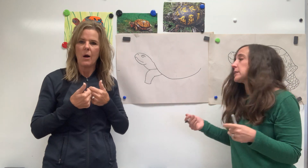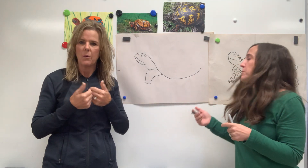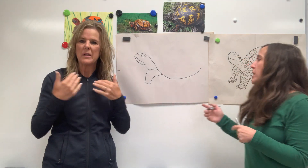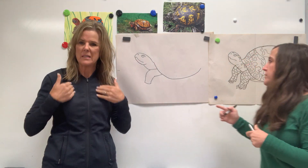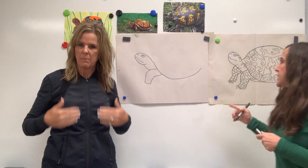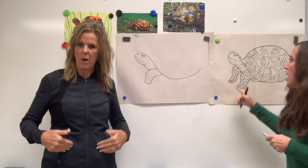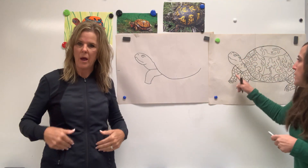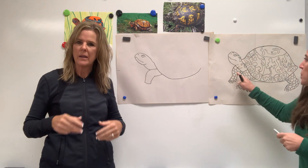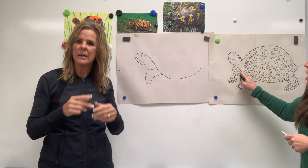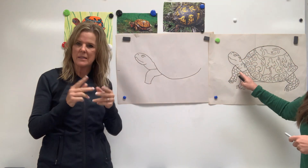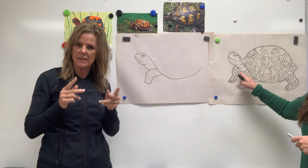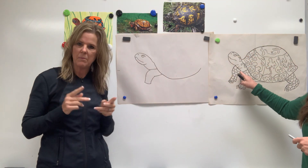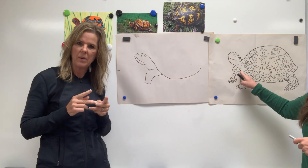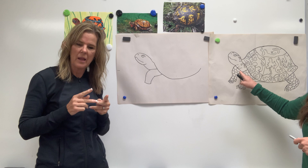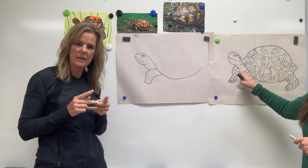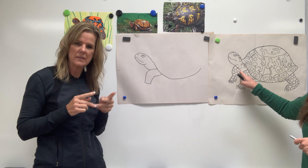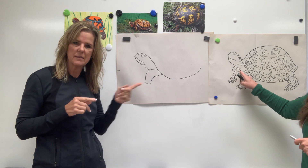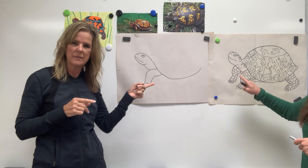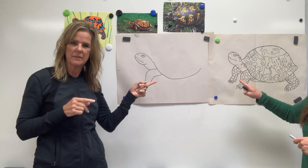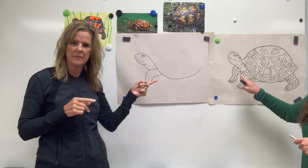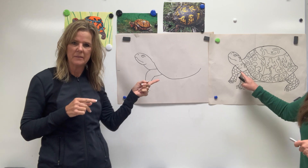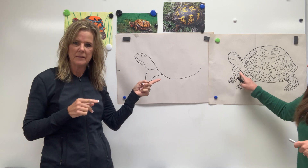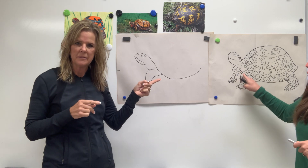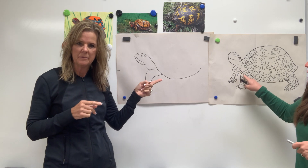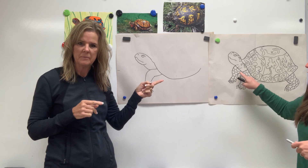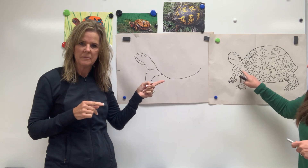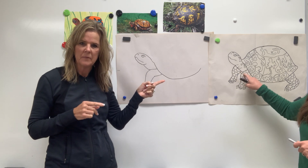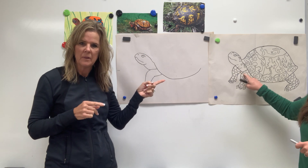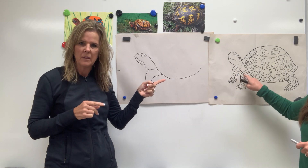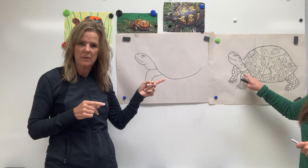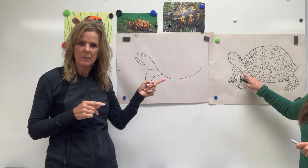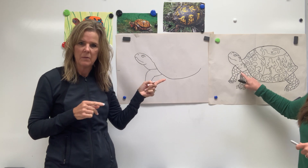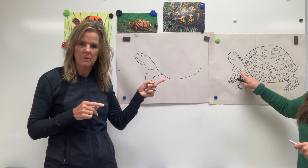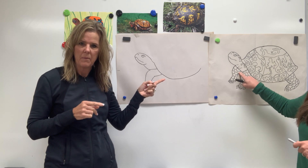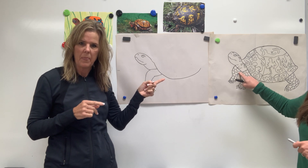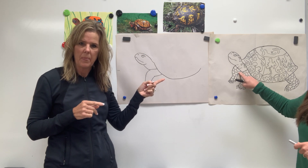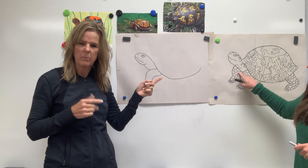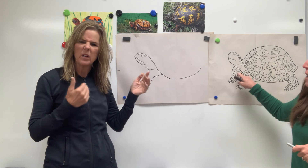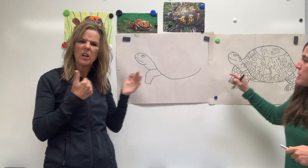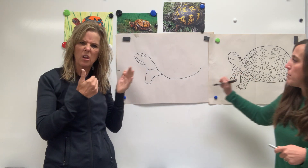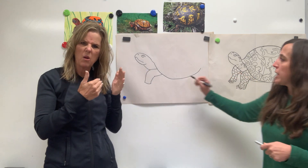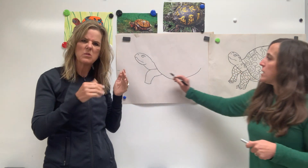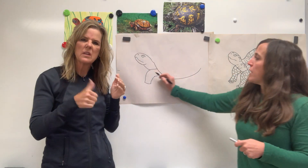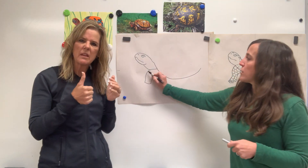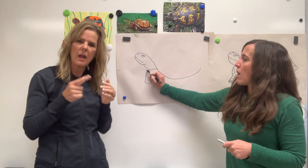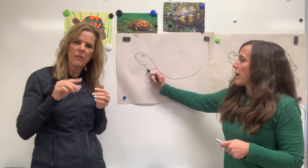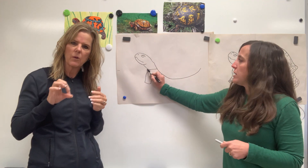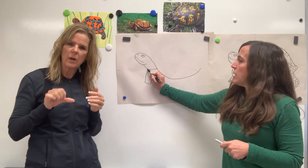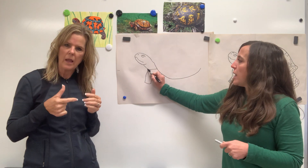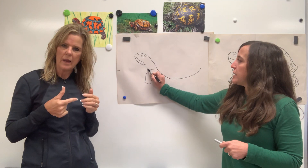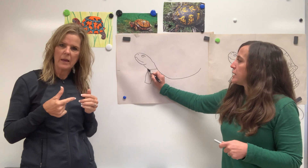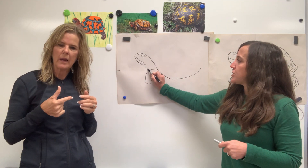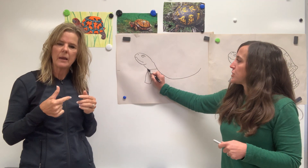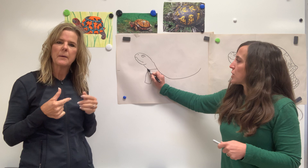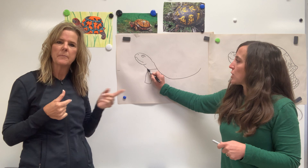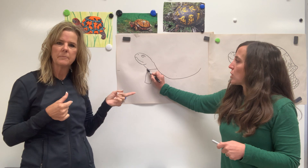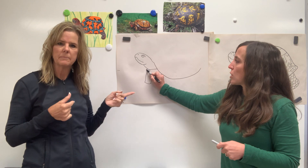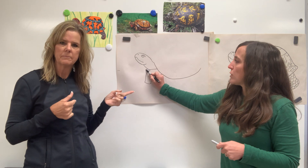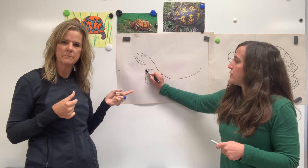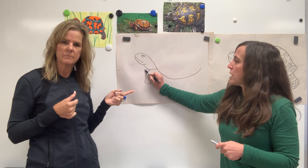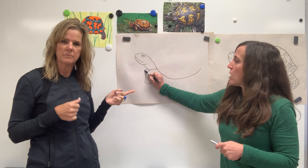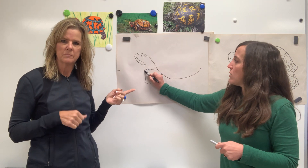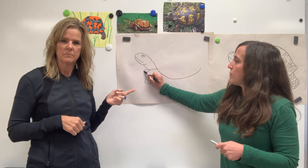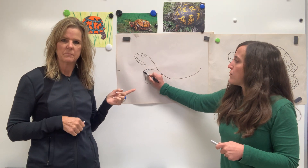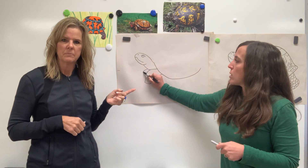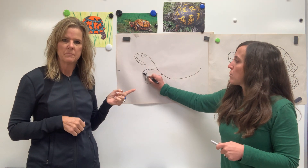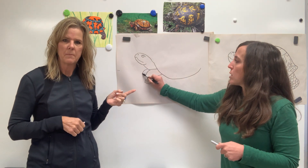does look like it's coming out of his neck. So out of his neck, pretty close to this leg, I'm gonna make another line and it's just gonna